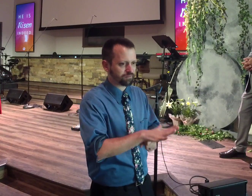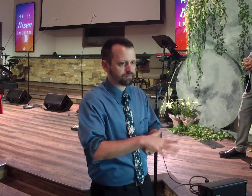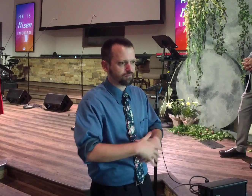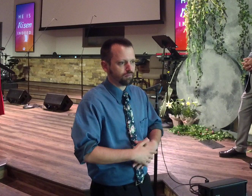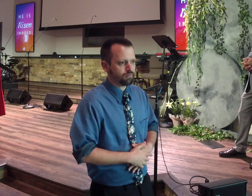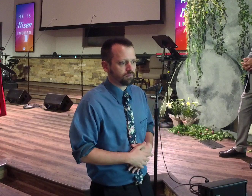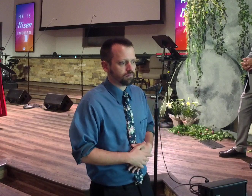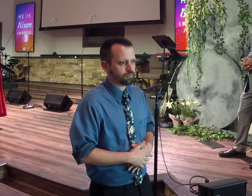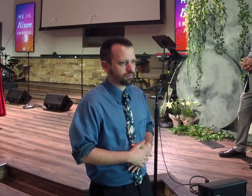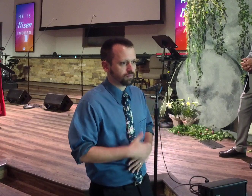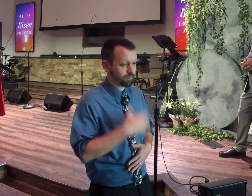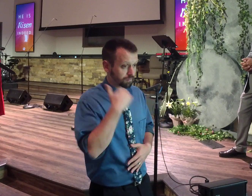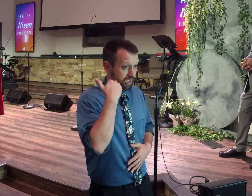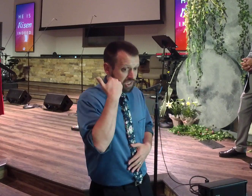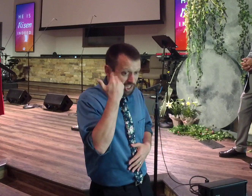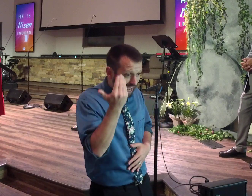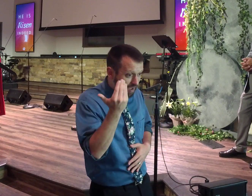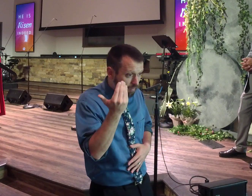But shame.